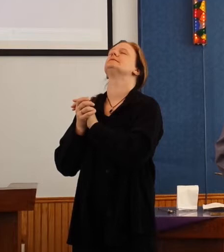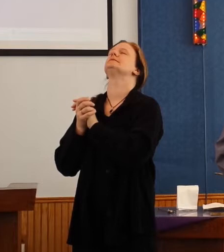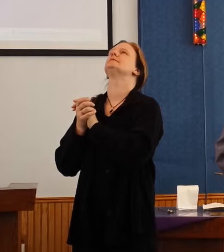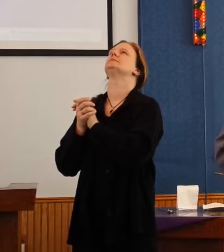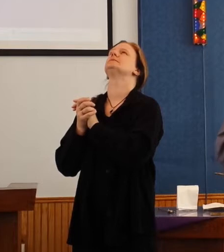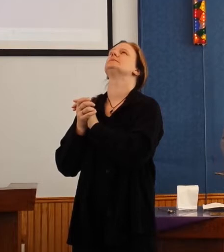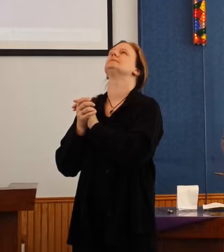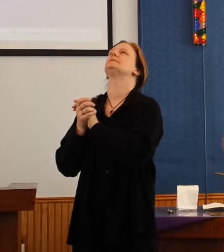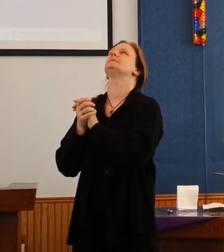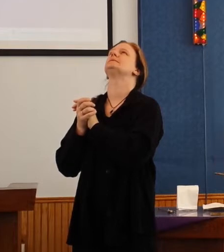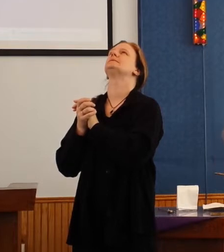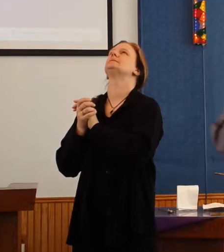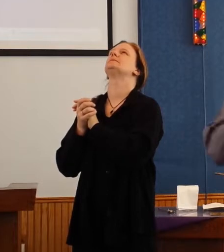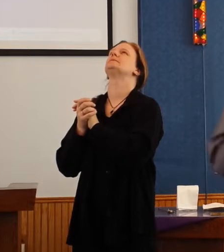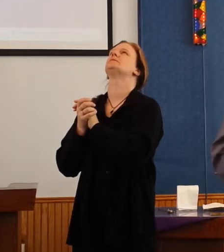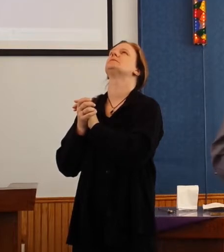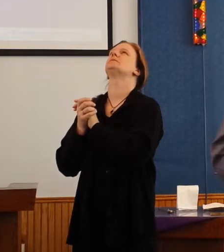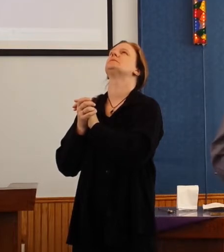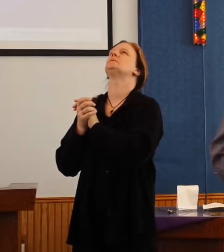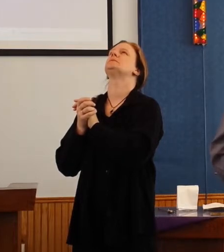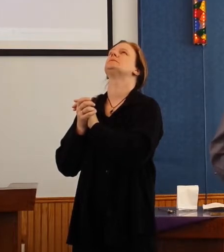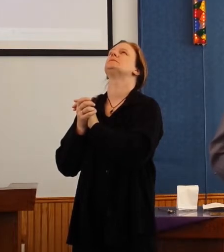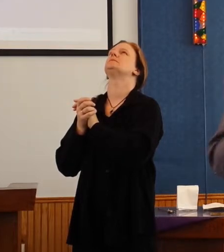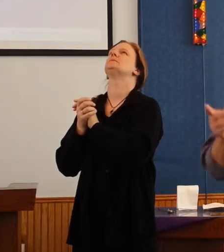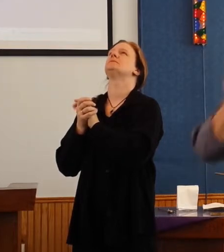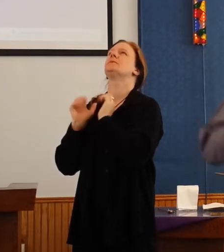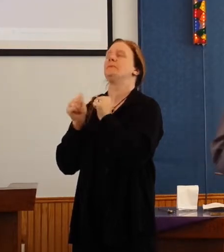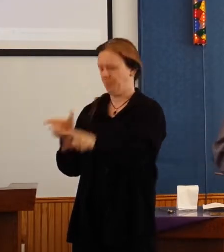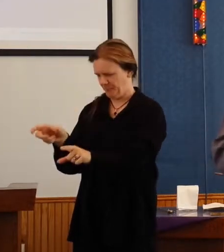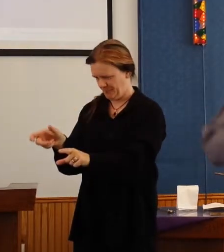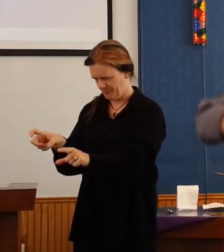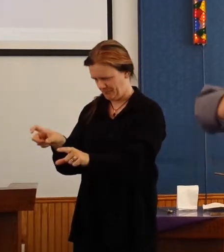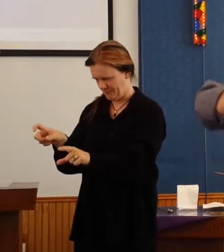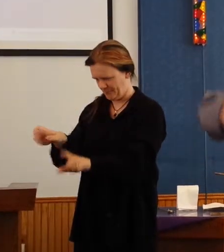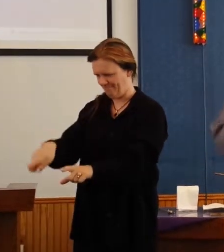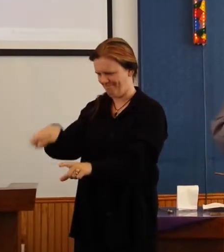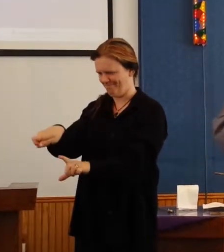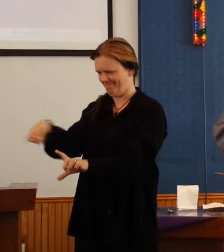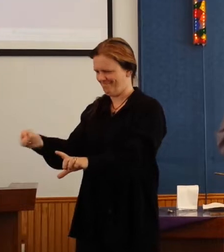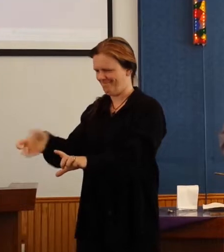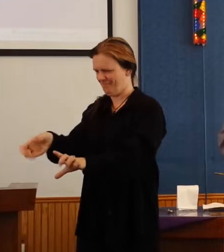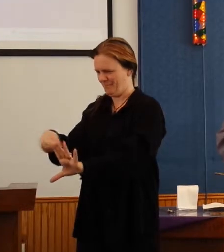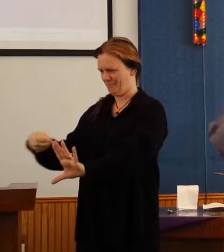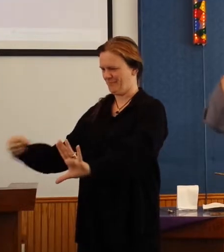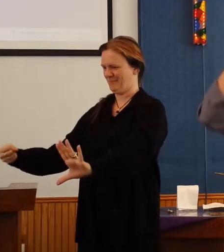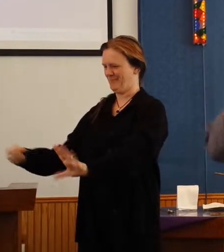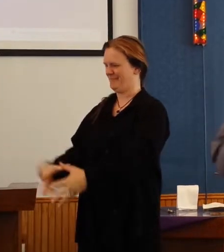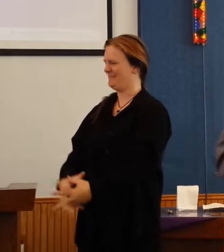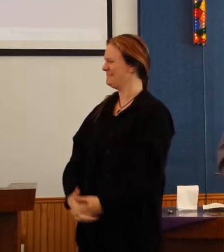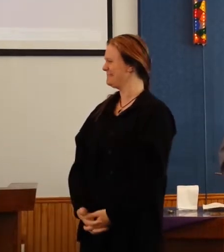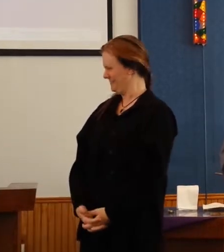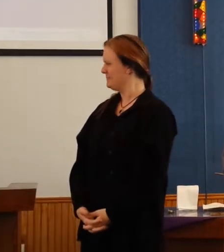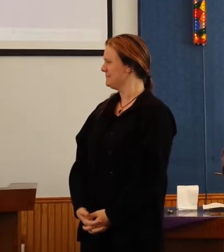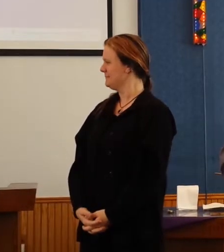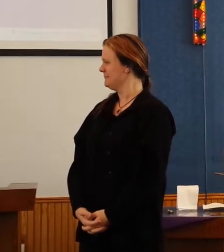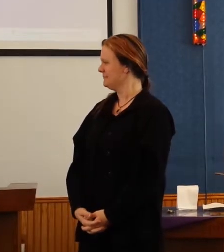heavenward, and his lips moved silently. And then he quickly looked back at the lock, turned to the final number, and opened the